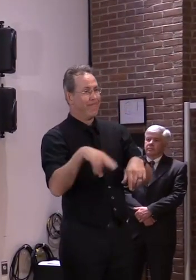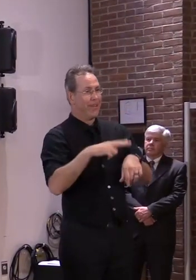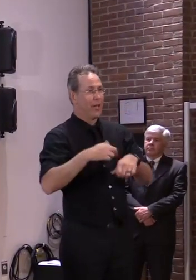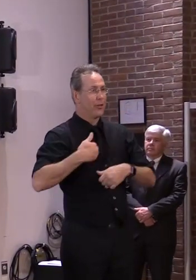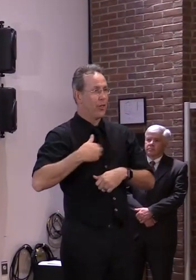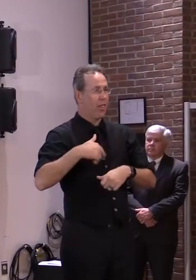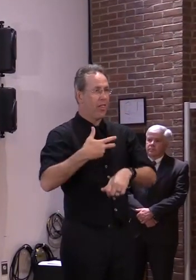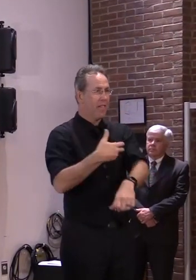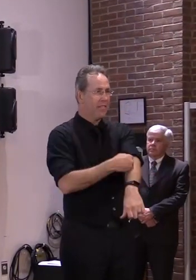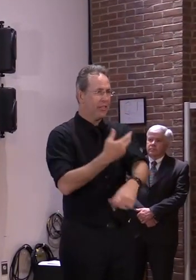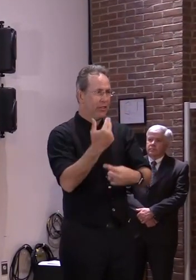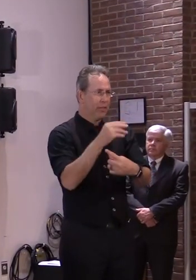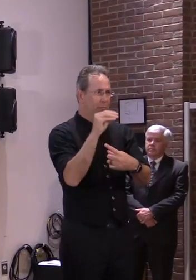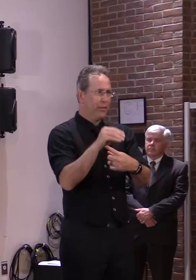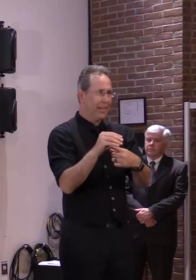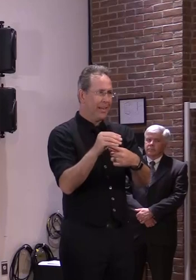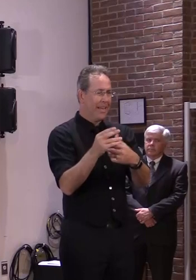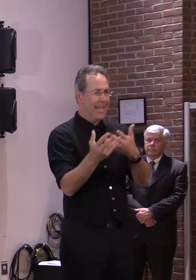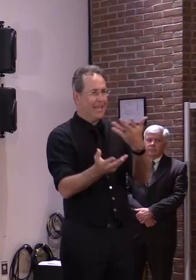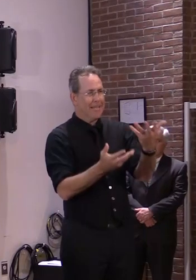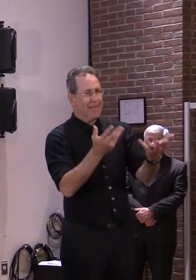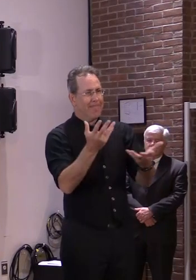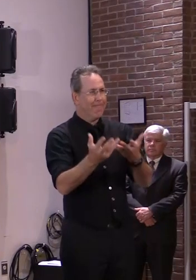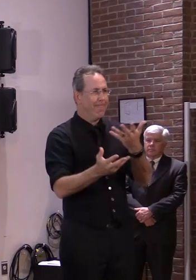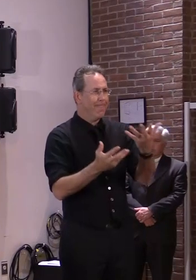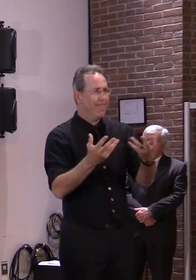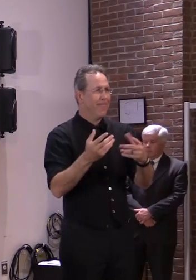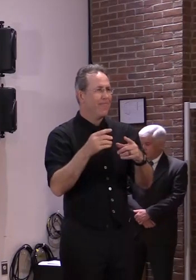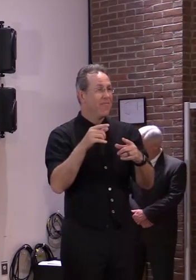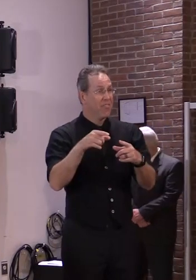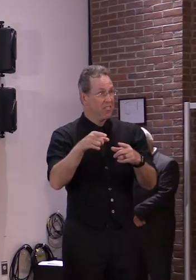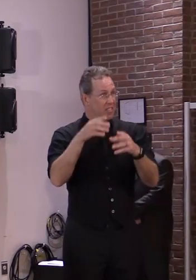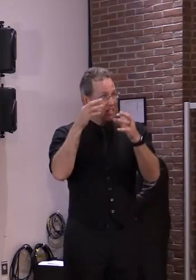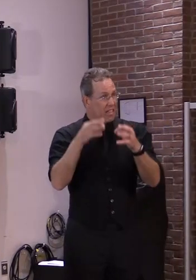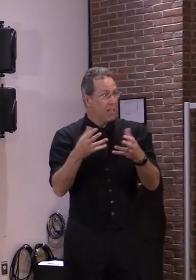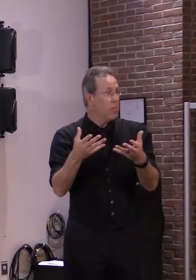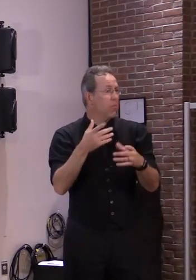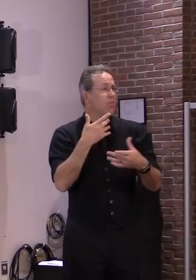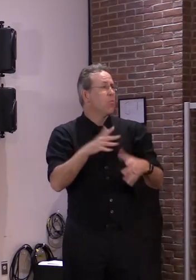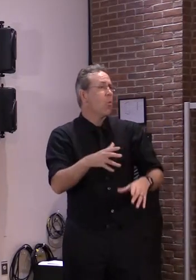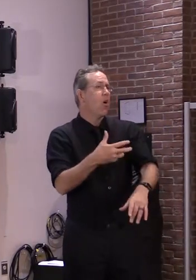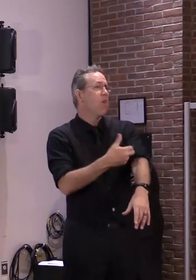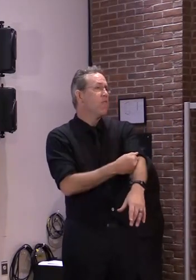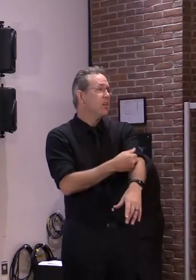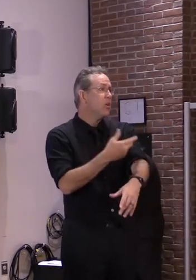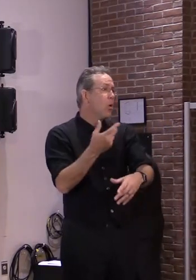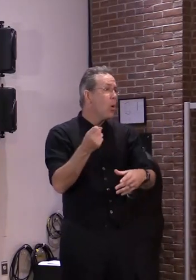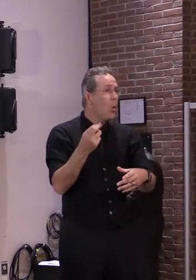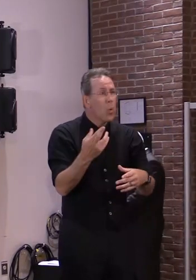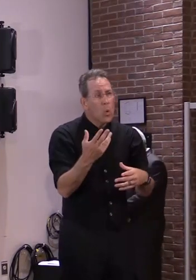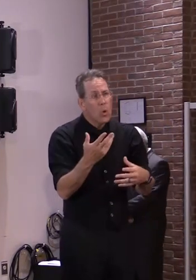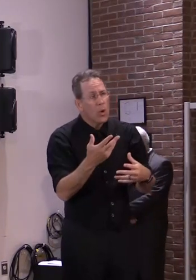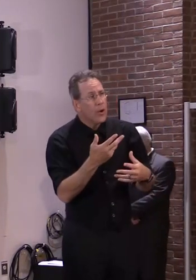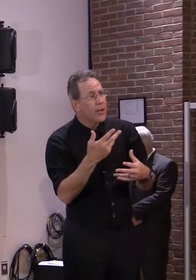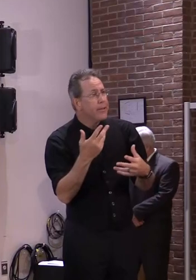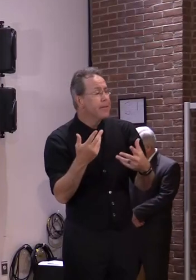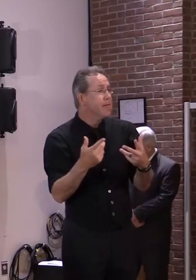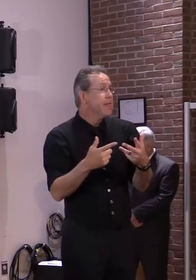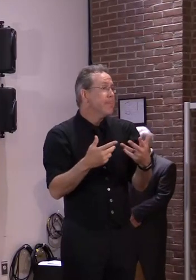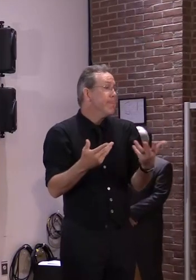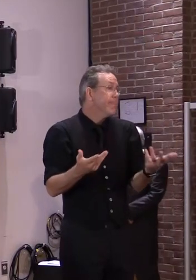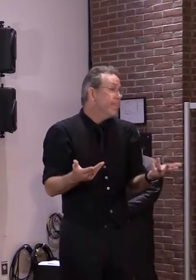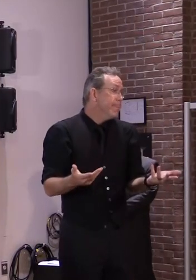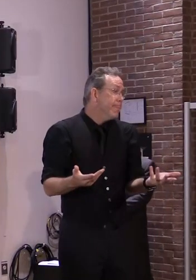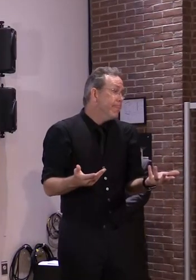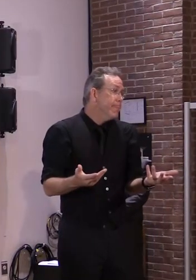have that might influence why they aren't getting vaccinated or not. The reality is, as I've